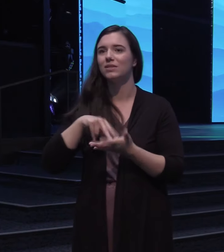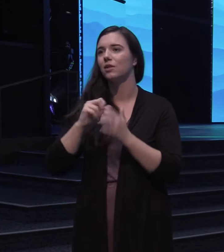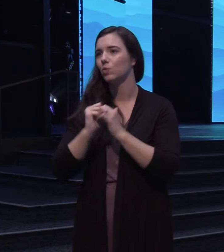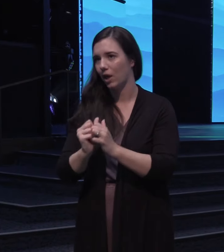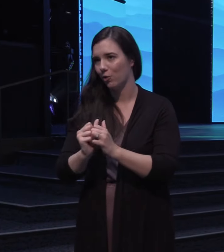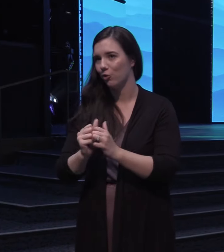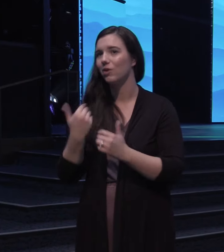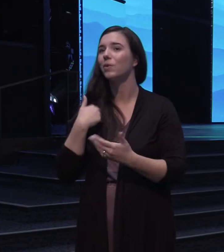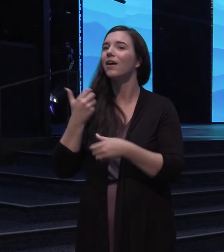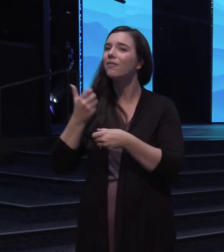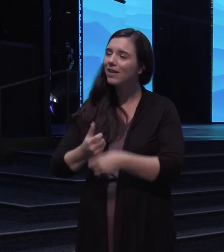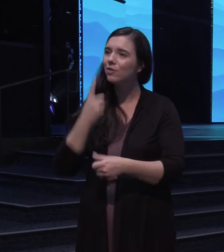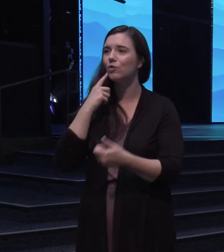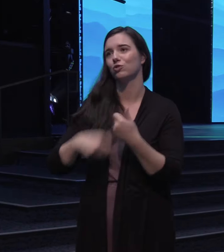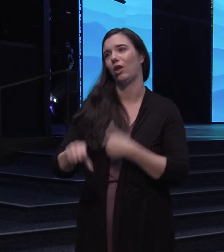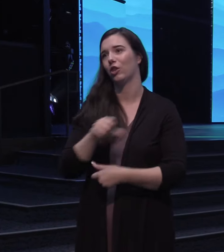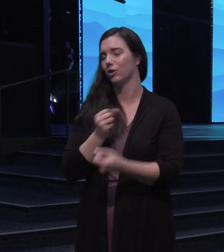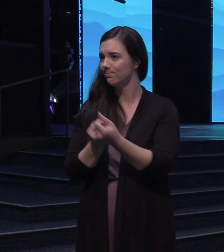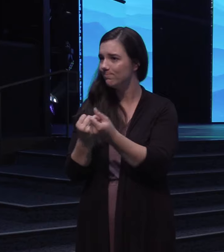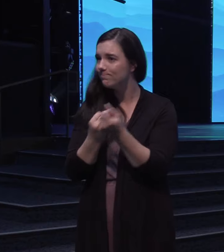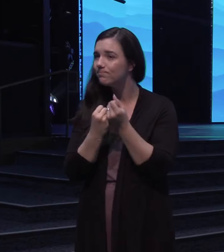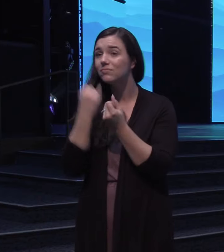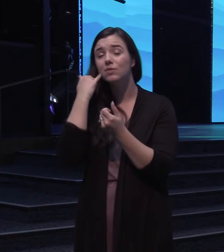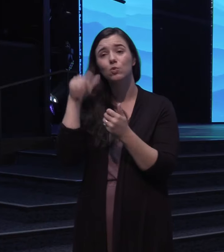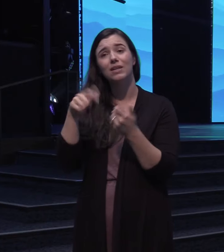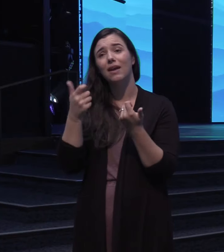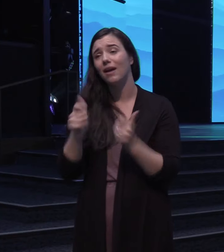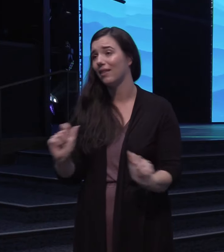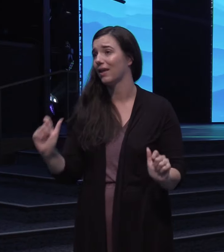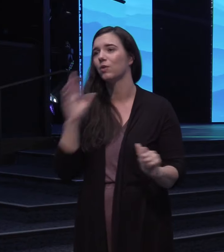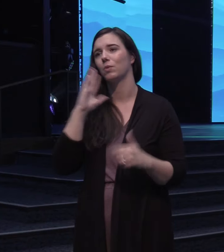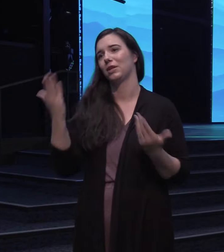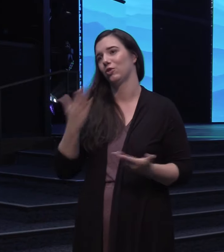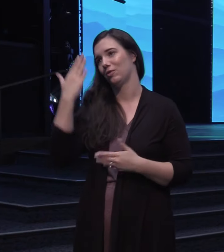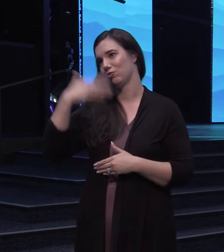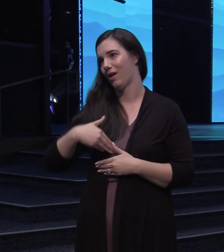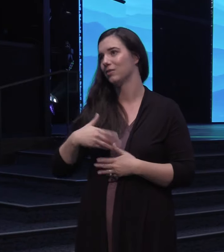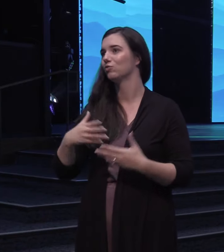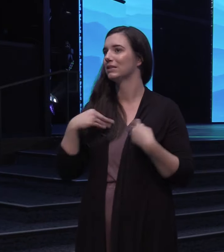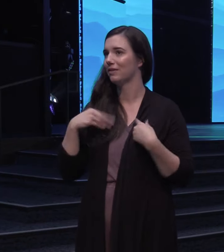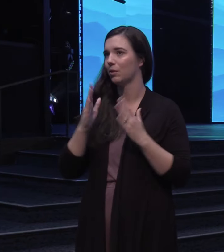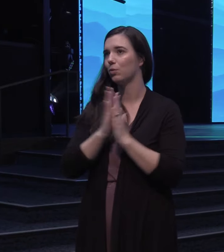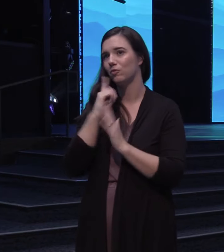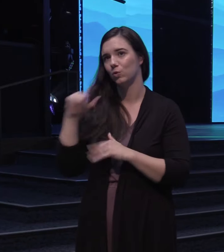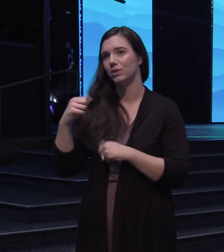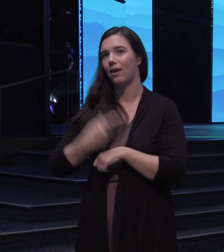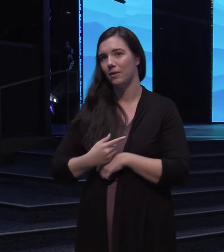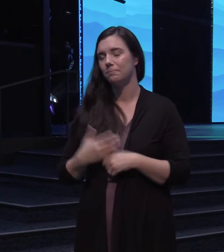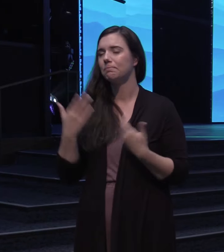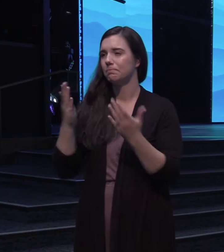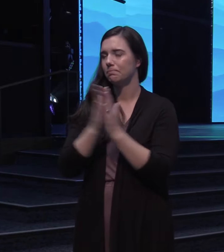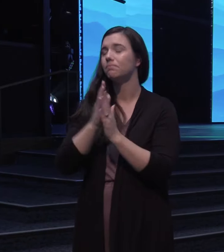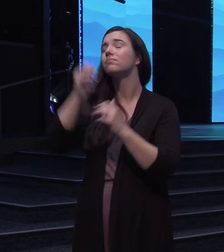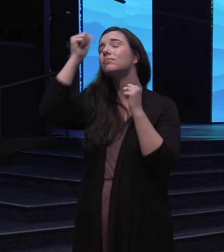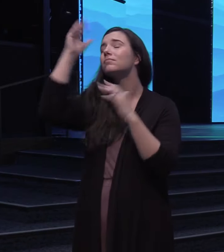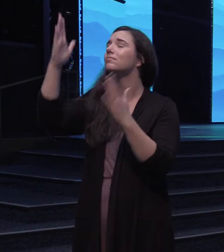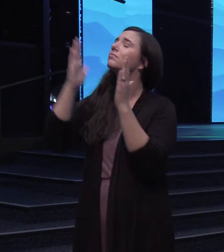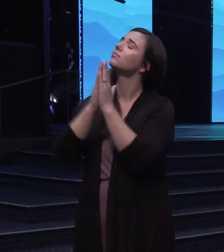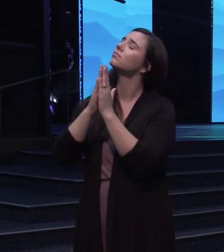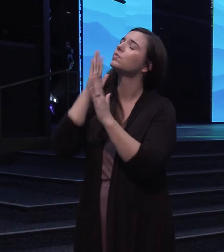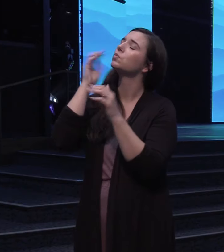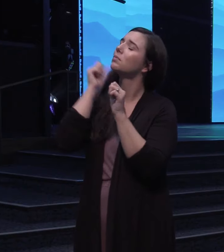together, we have faith for one another. And if you need anything, we'll be down here to receive you and pray for you today. But let me pray for you. God, I pray that